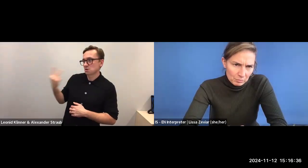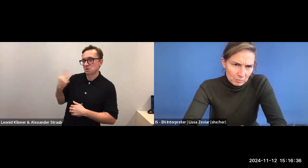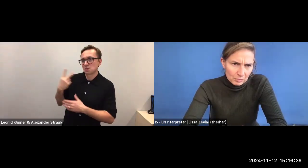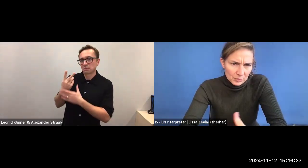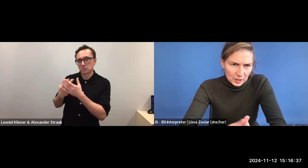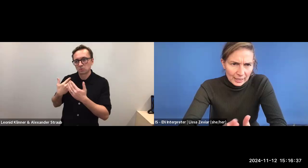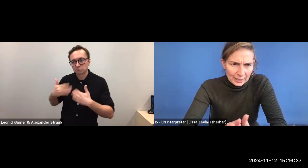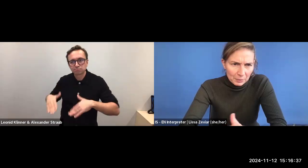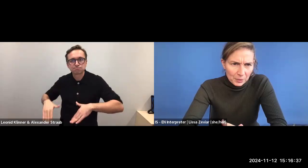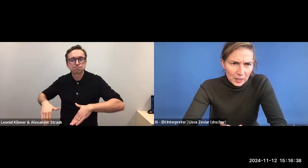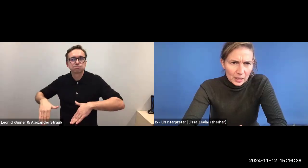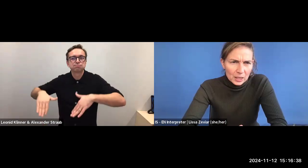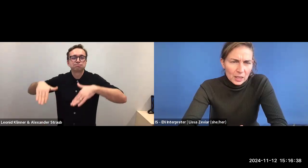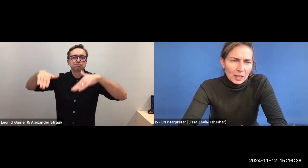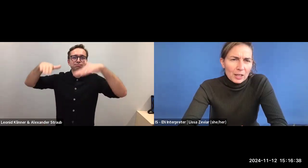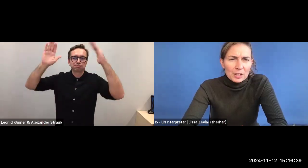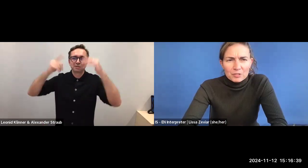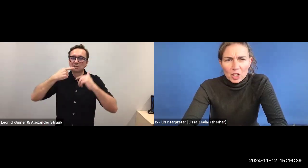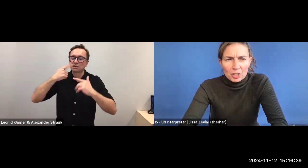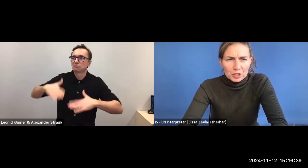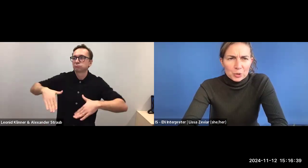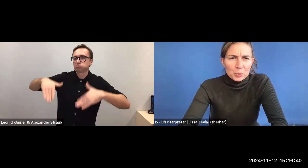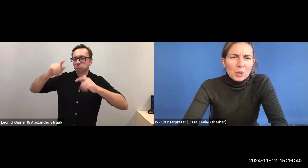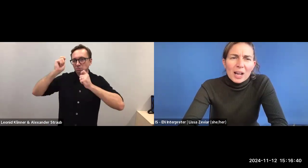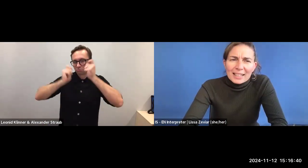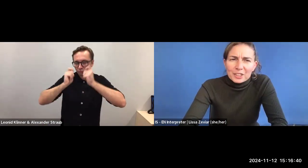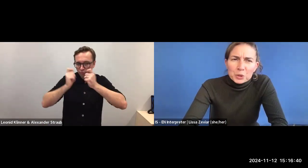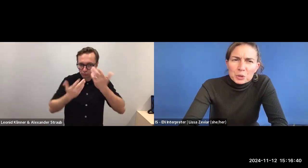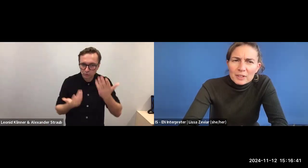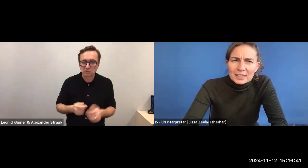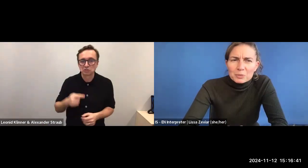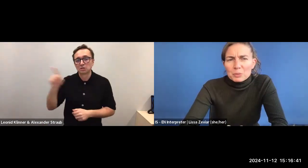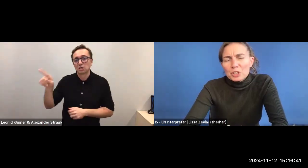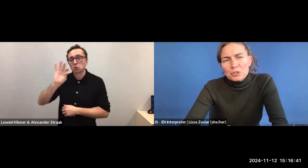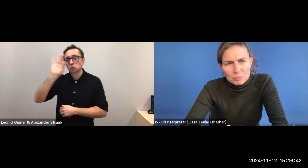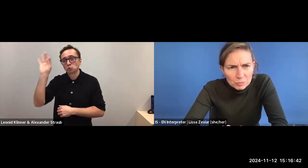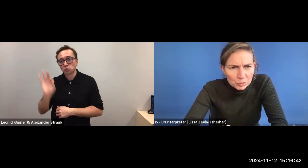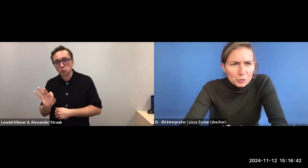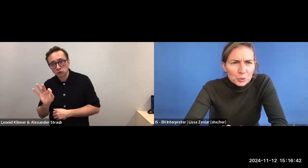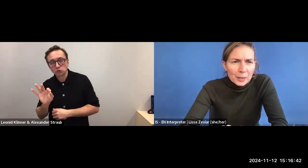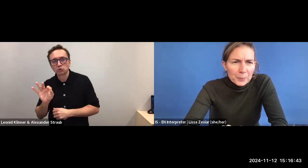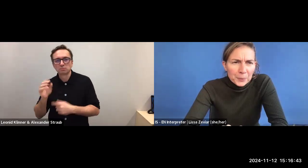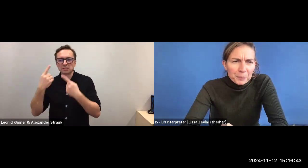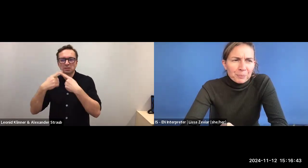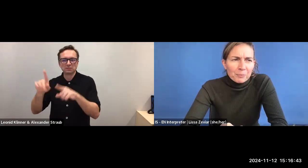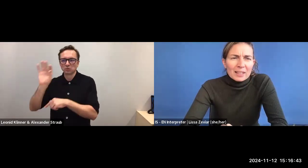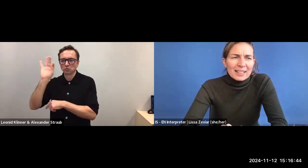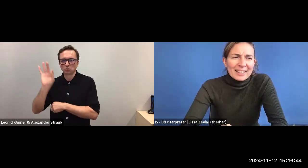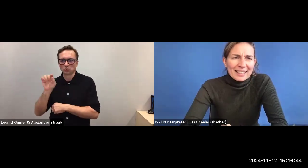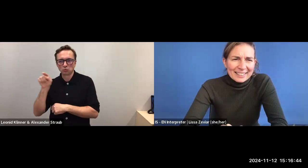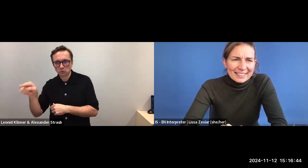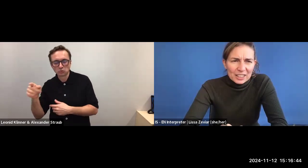was signing something in regards to, two of us when we grew up.